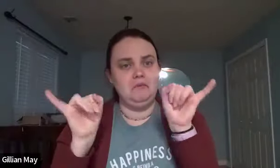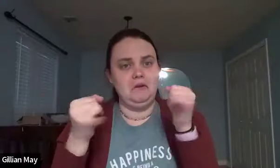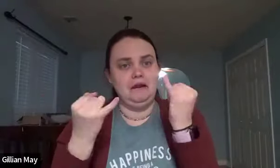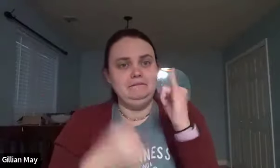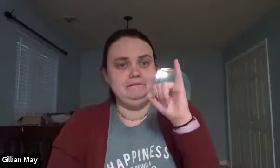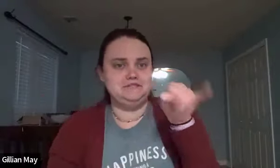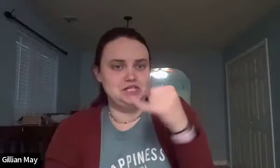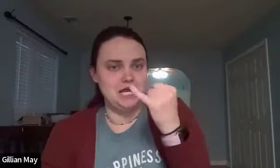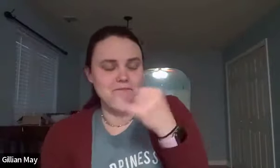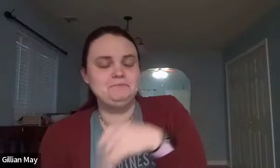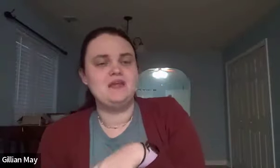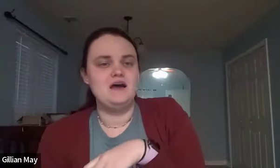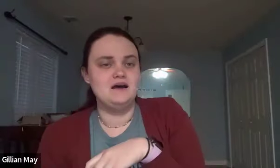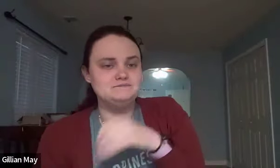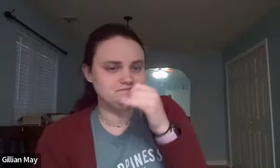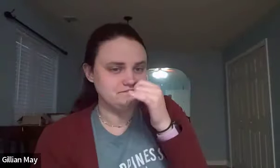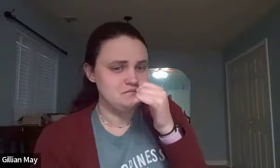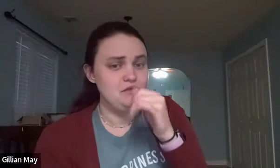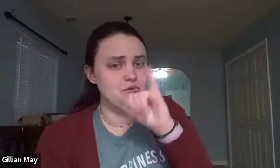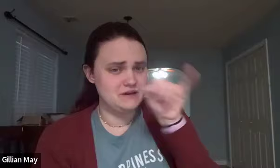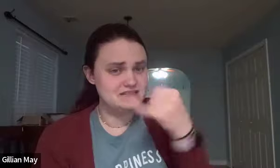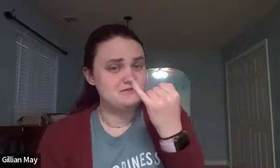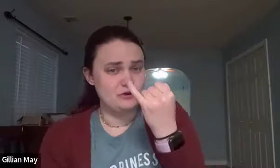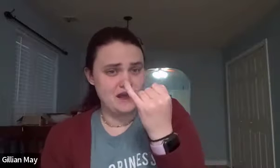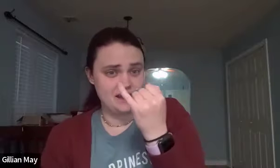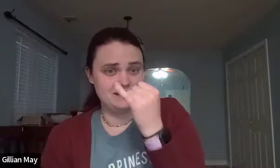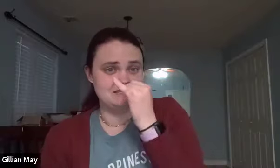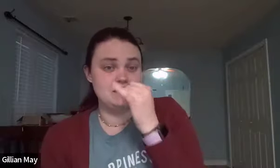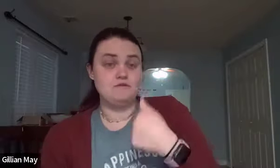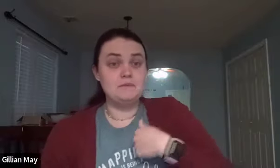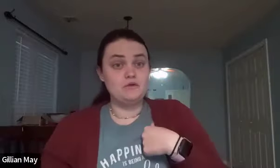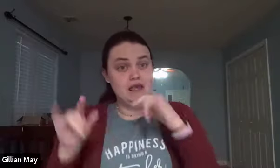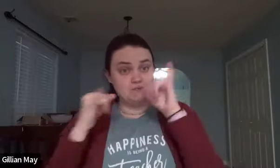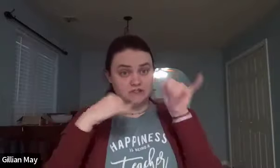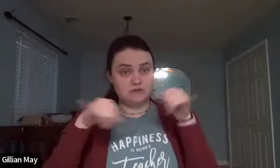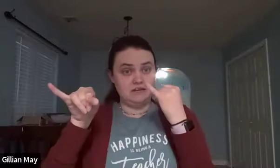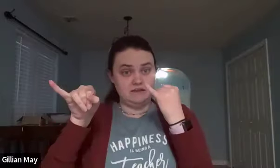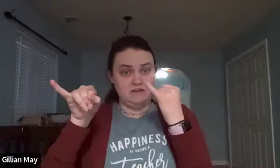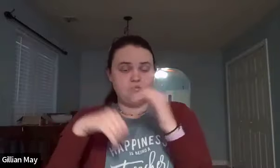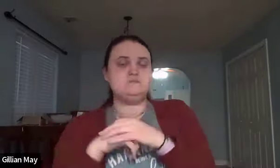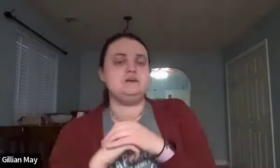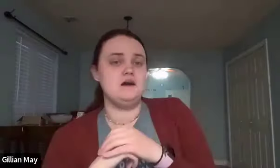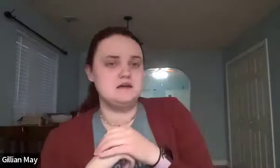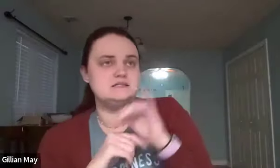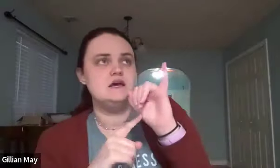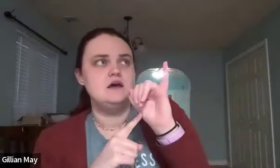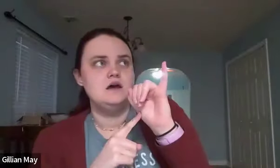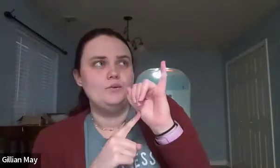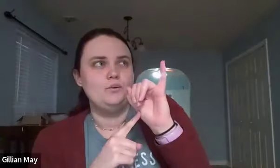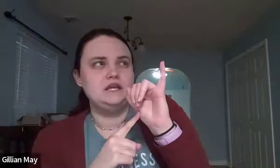all right, J. The reason for that is, for me, the way I was learning it like that was because